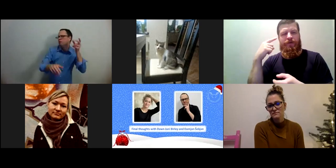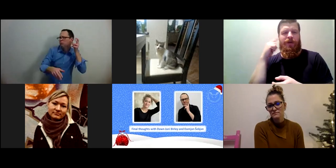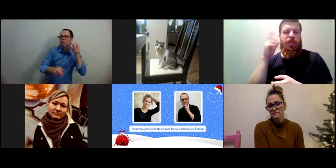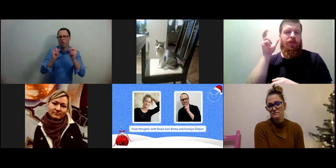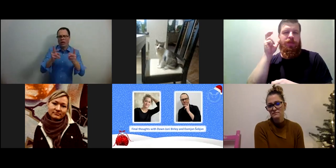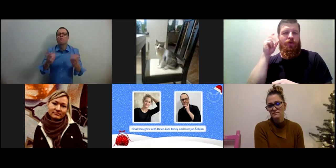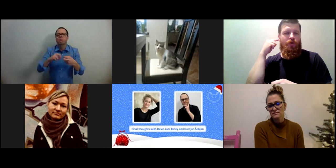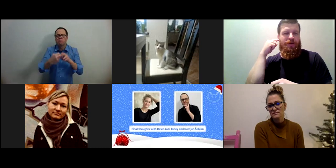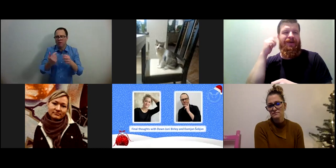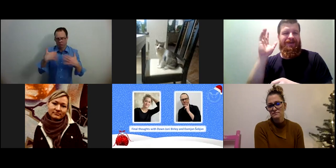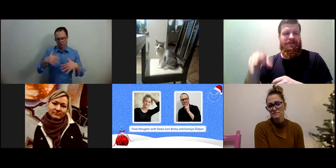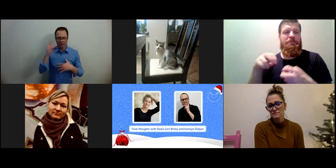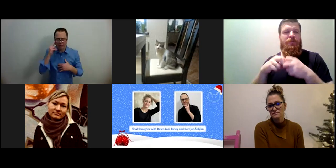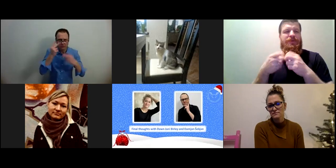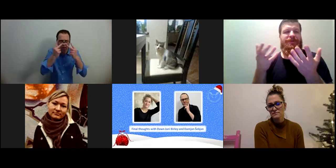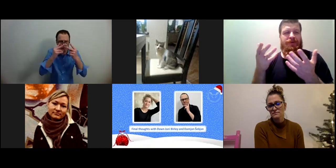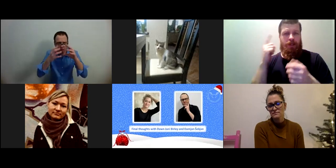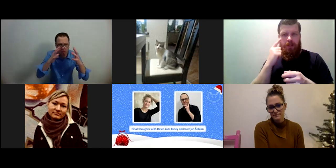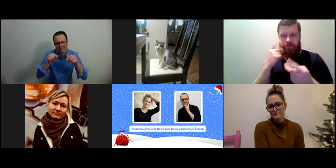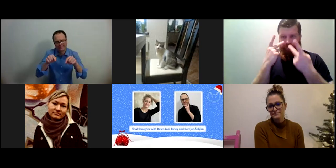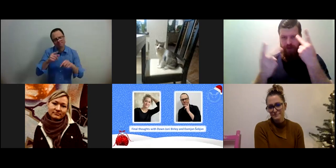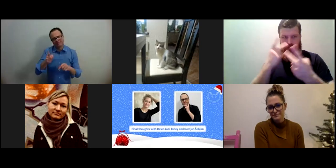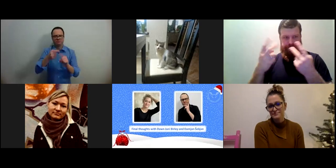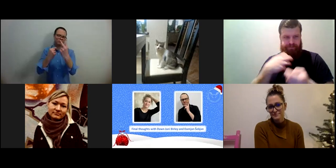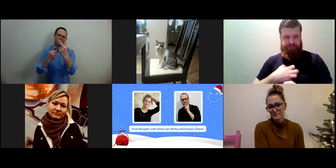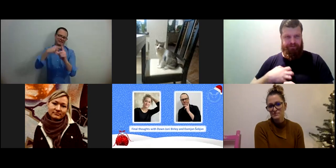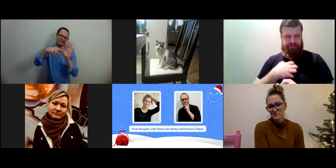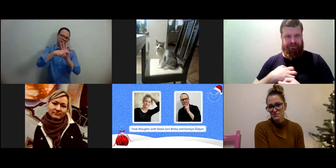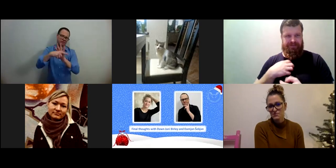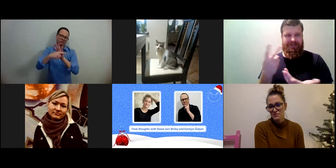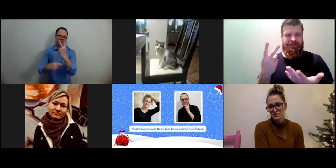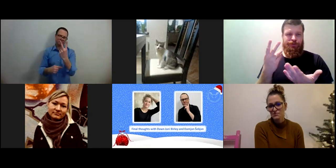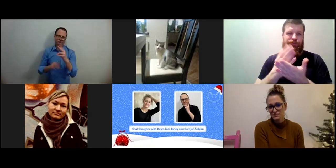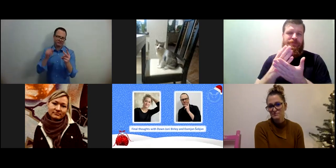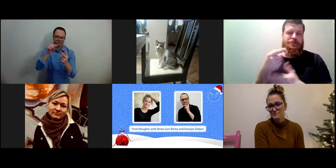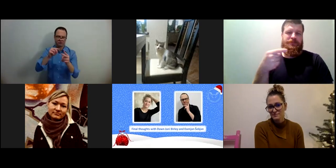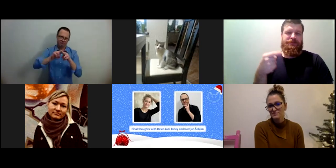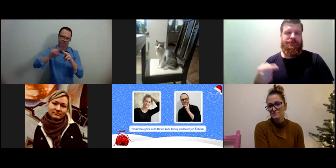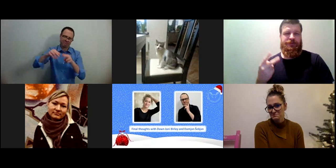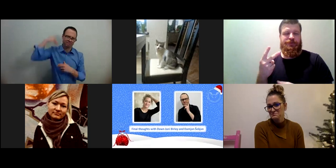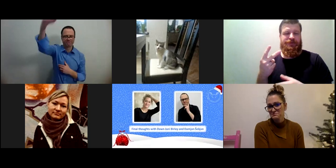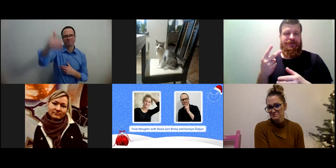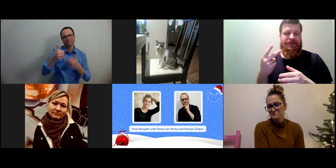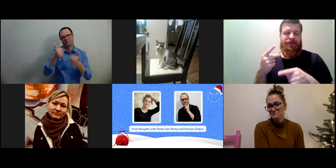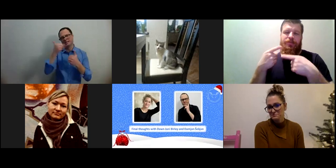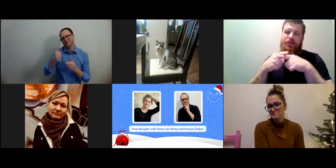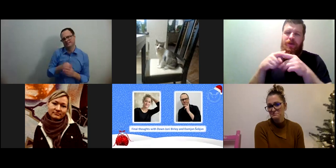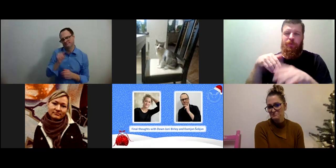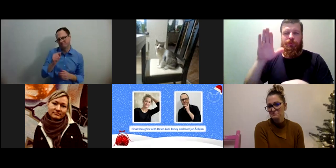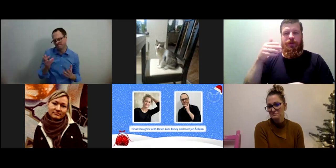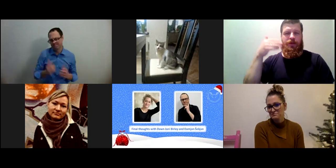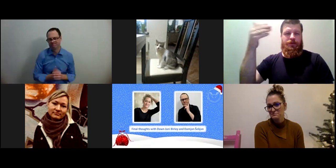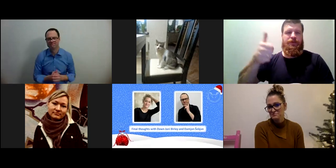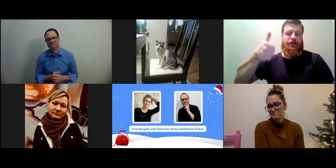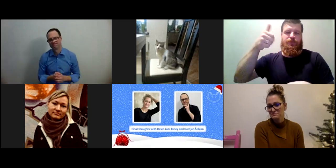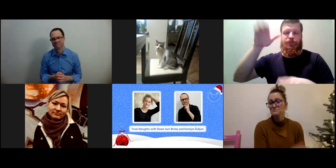the bandwidth issues. Too many applications are still